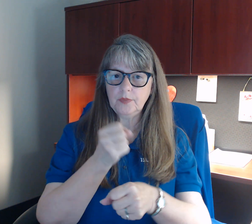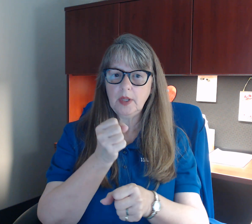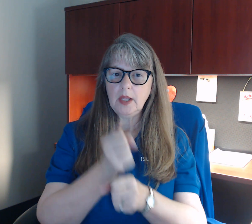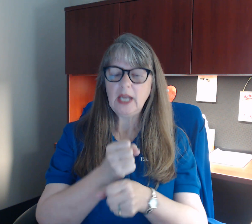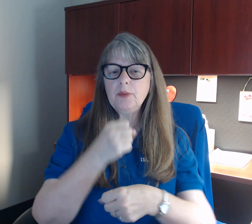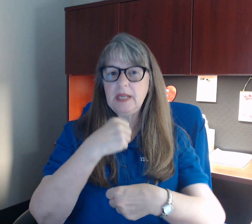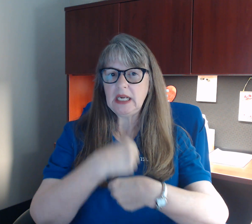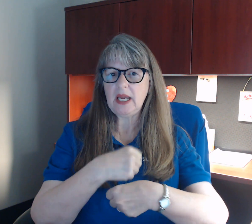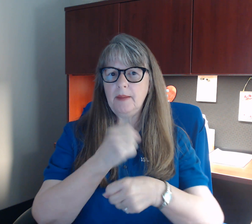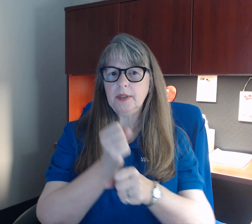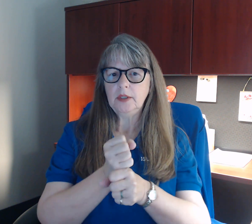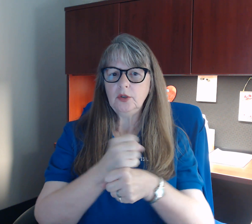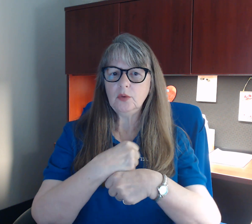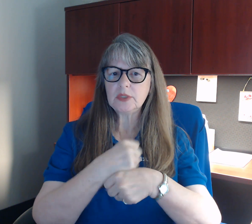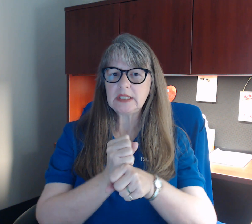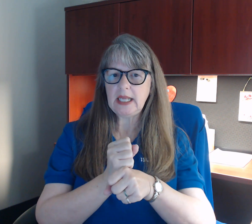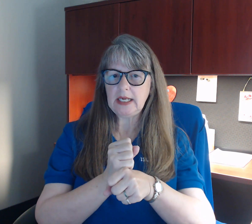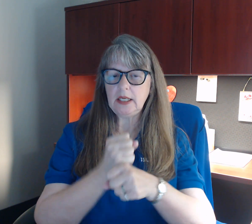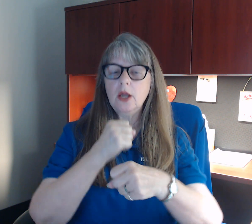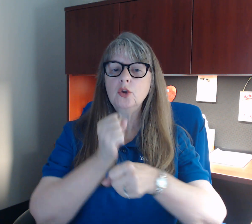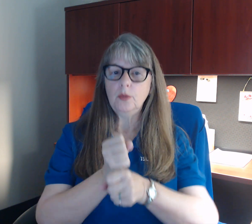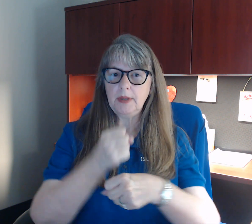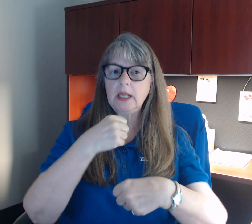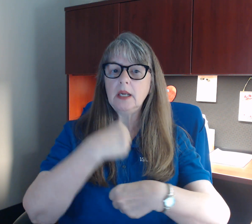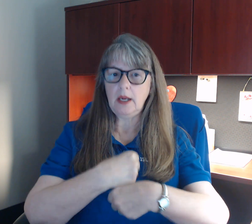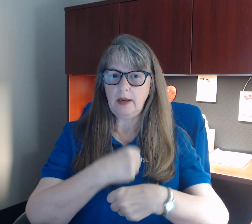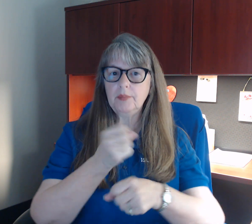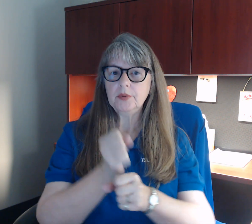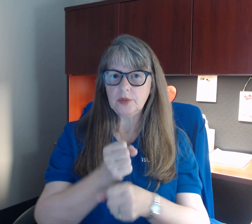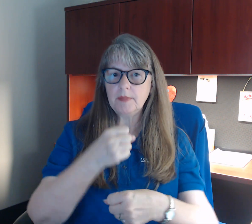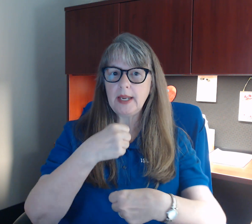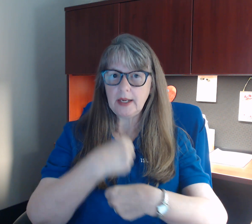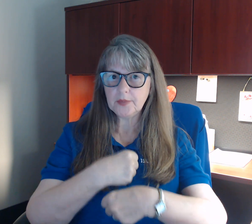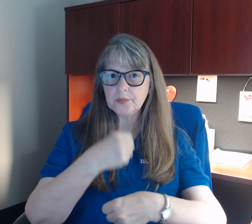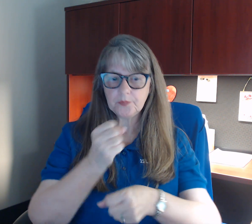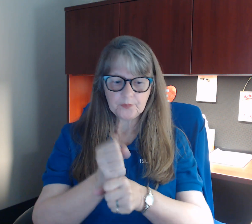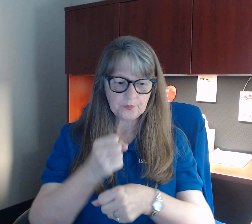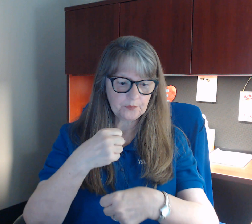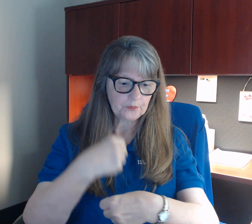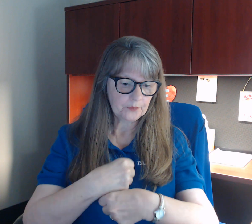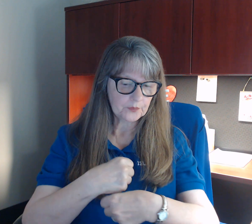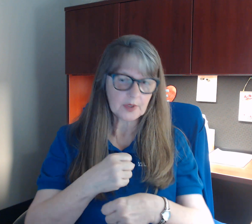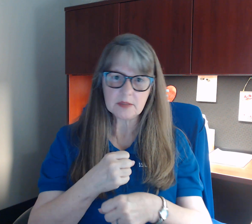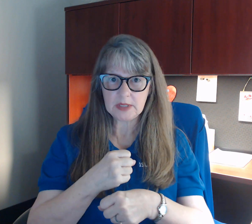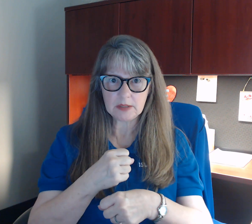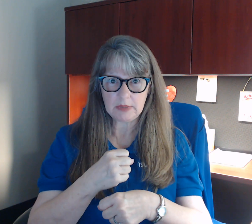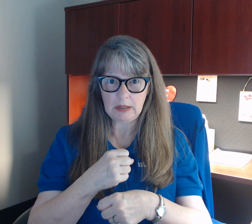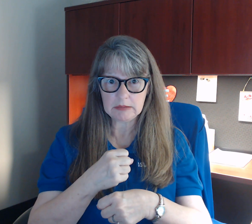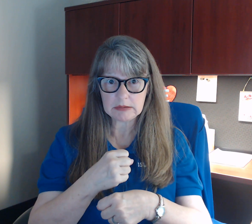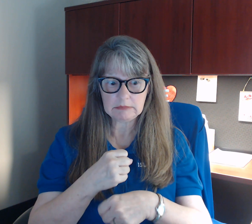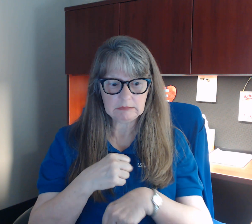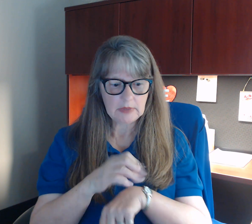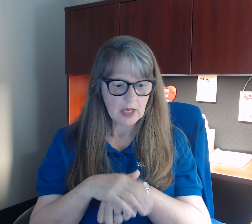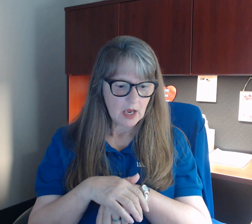and you pick it up. You don't slide it. You pick it up to make, because it means something else.